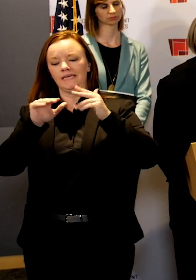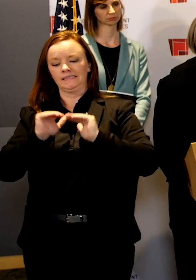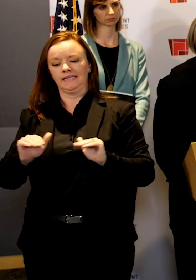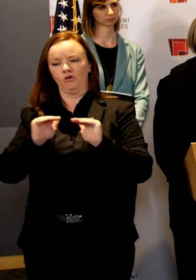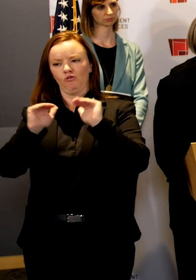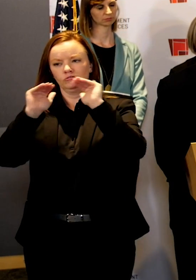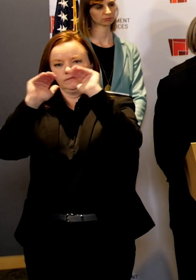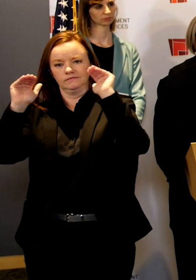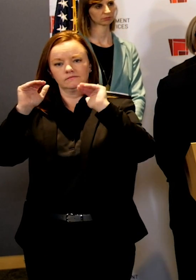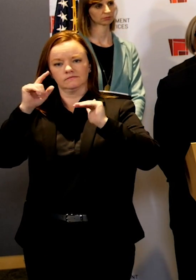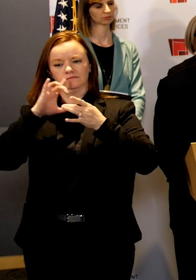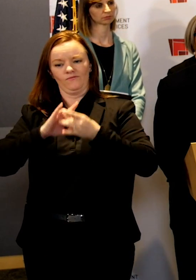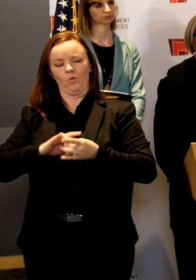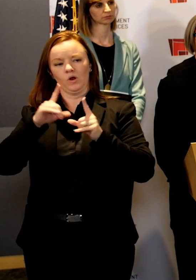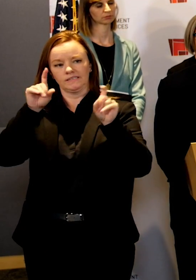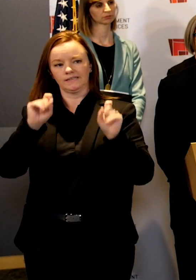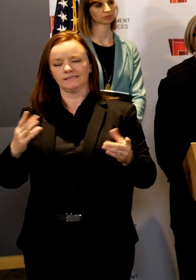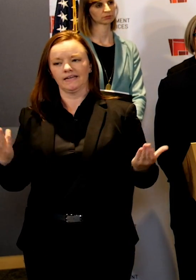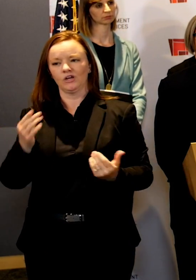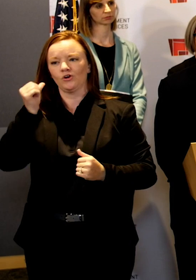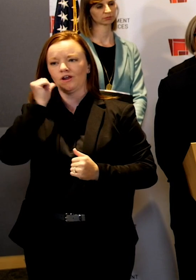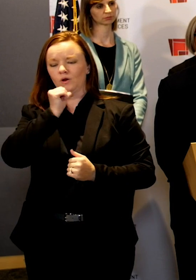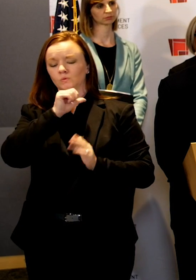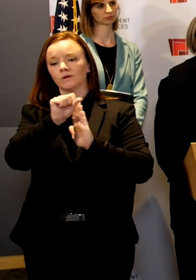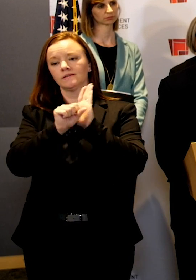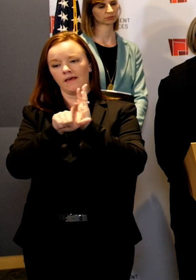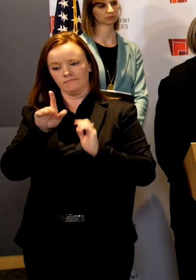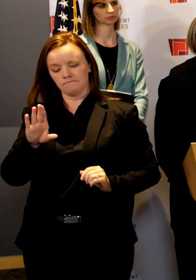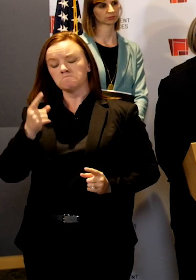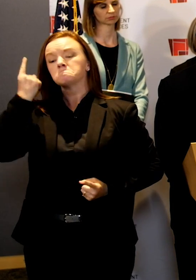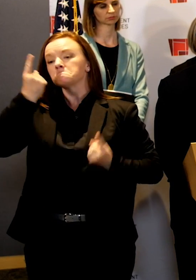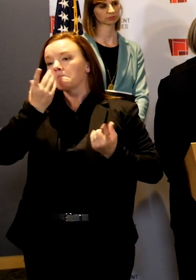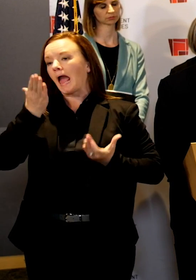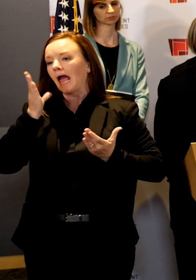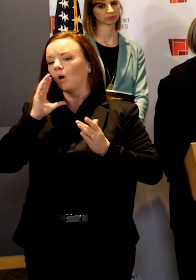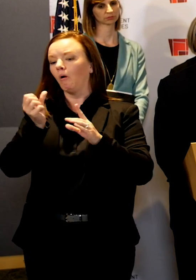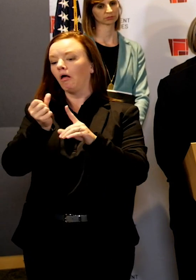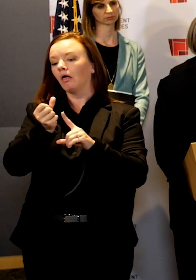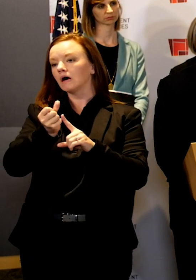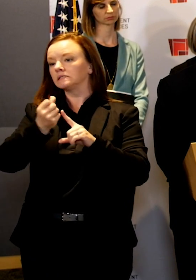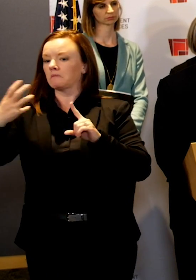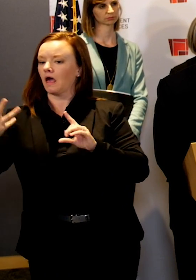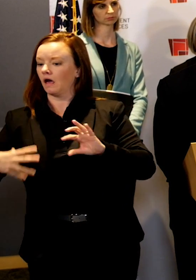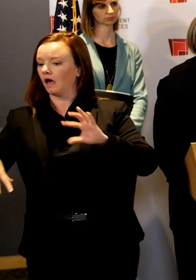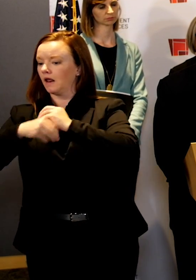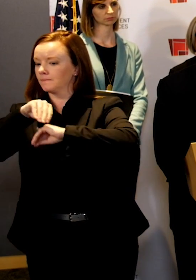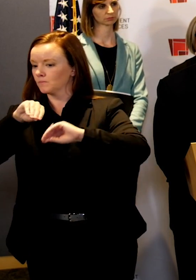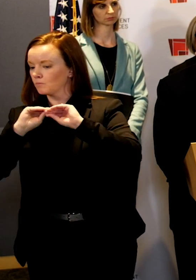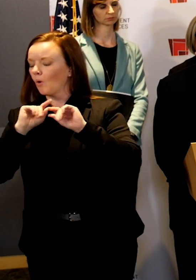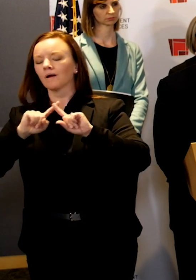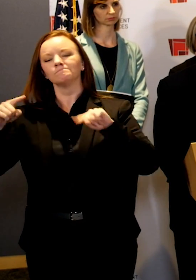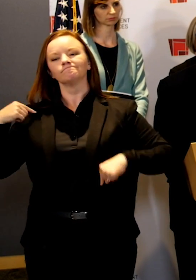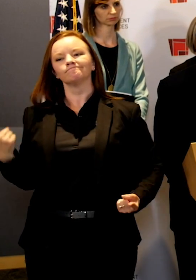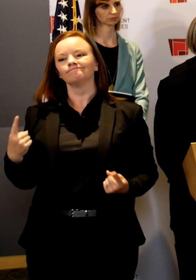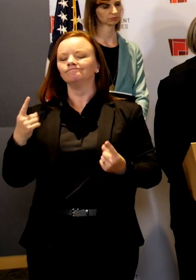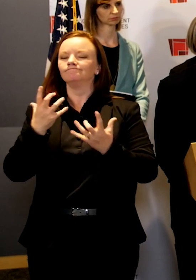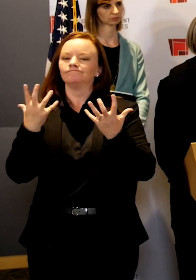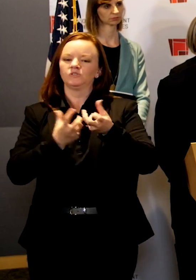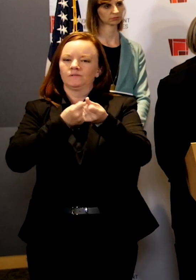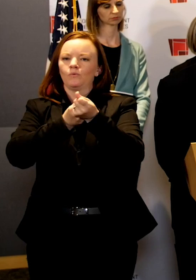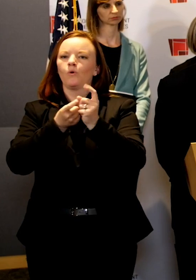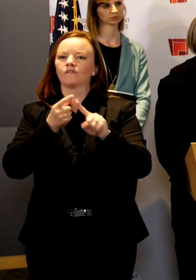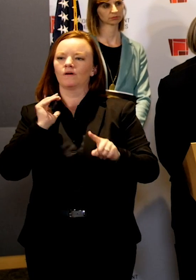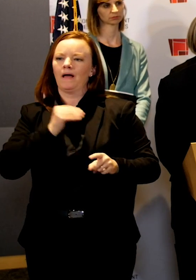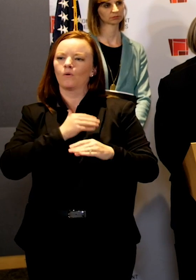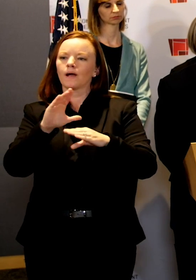at the Arizona State Lab. We are looking potentially at expanding them, but since we've got such support from our commercial